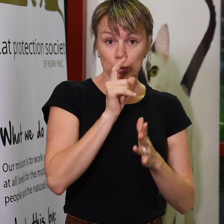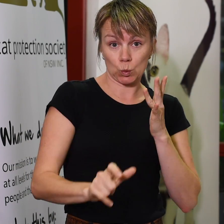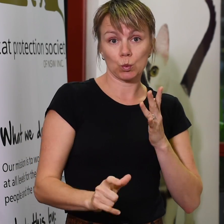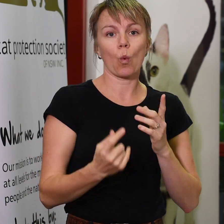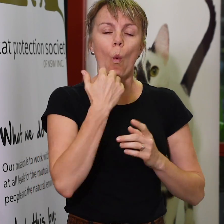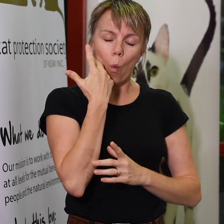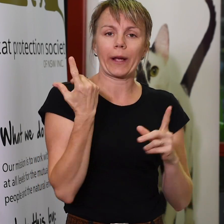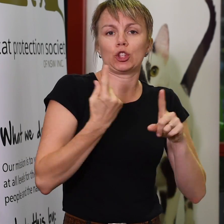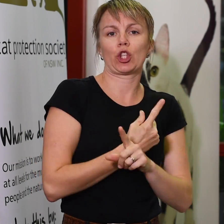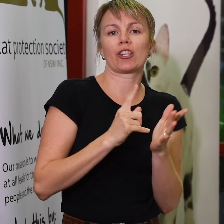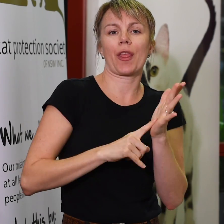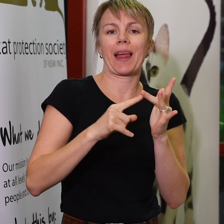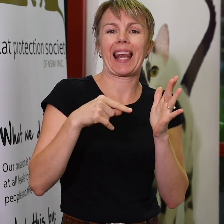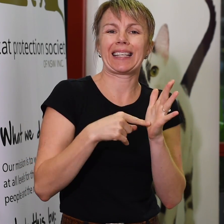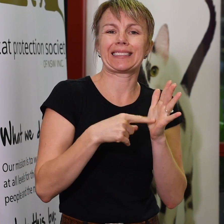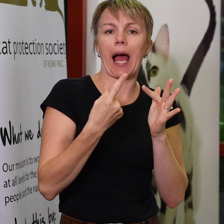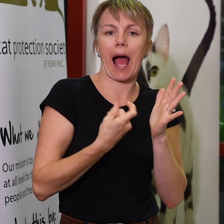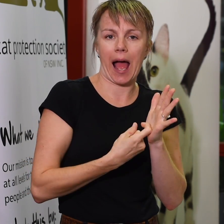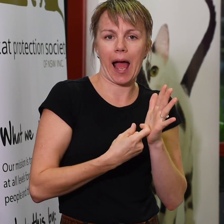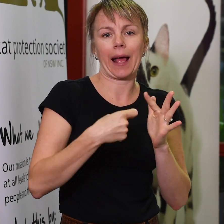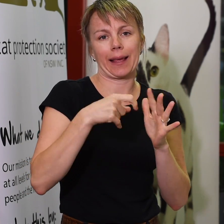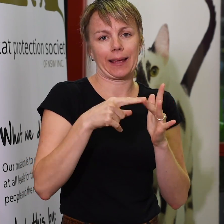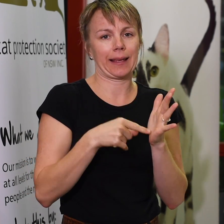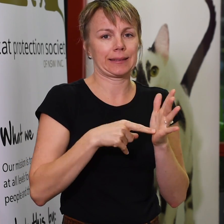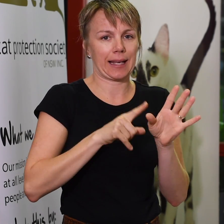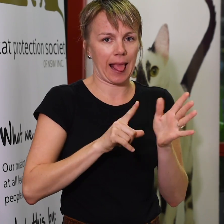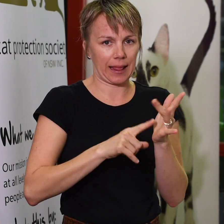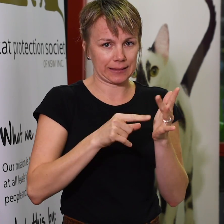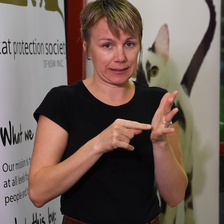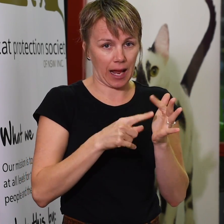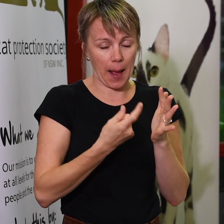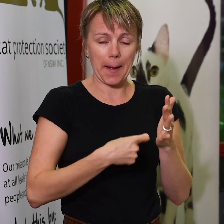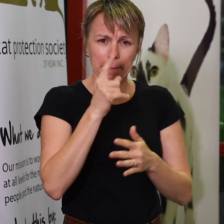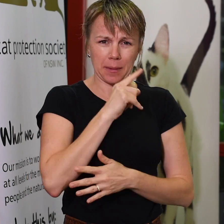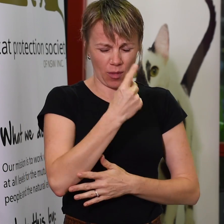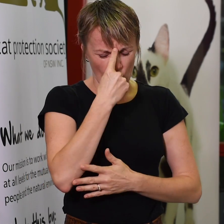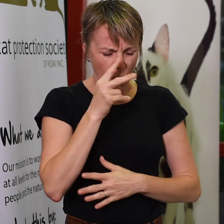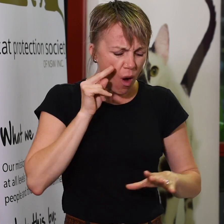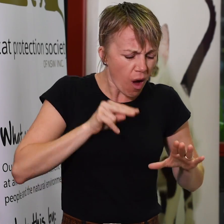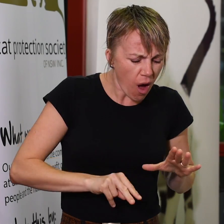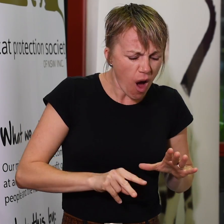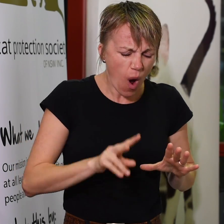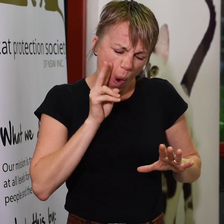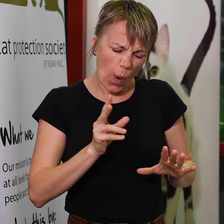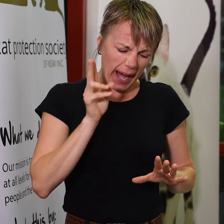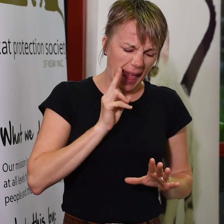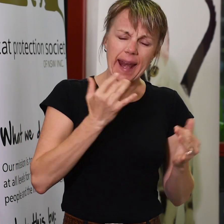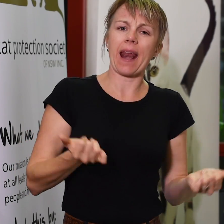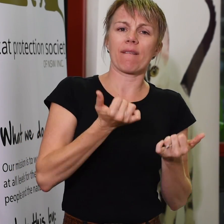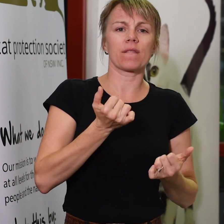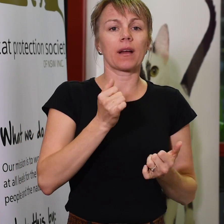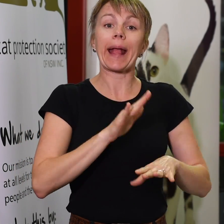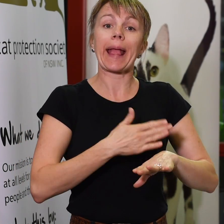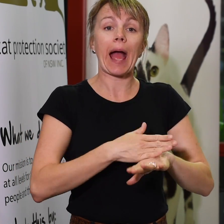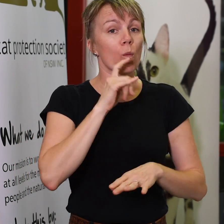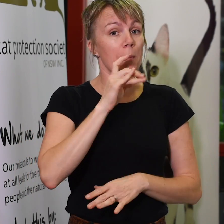regularly, okay? A lot of people think, it's not much in the litter tray, the cat's going to be fine. Cats have a